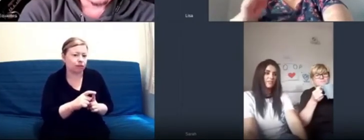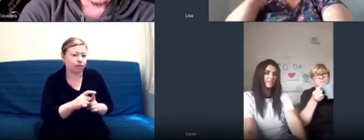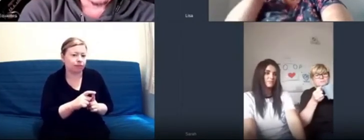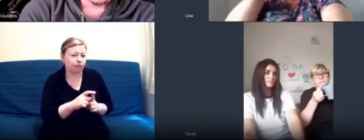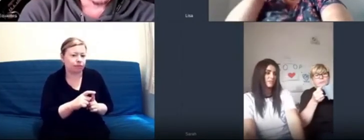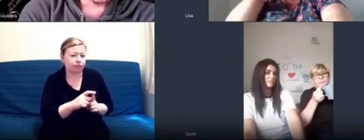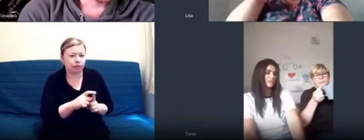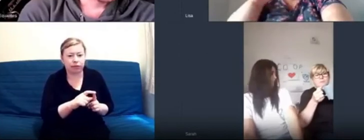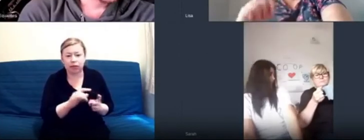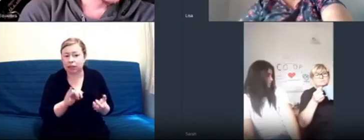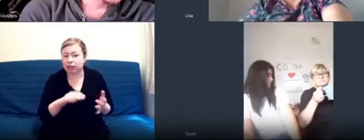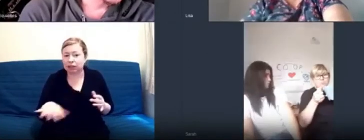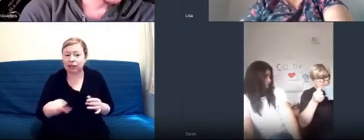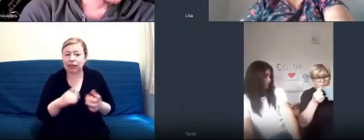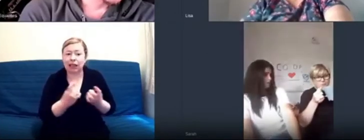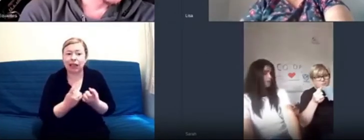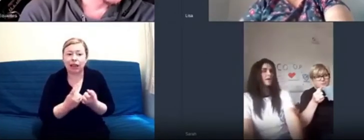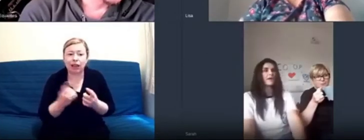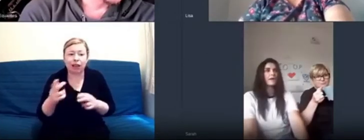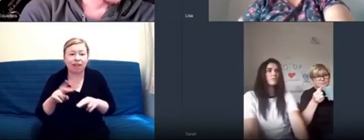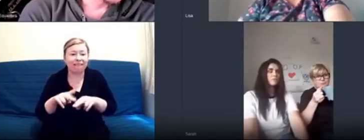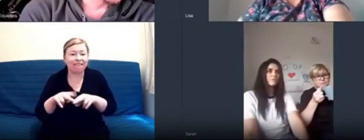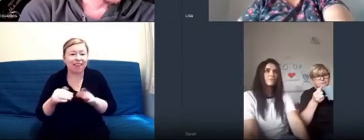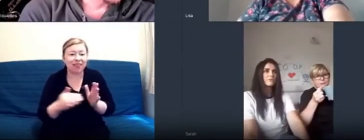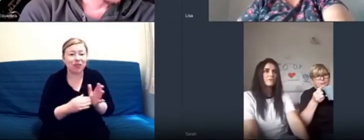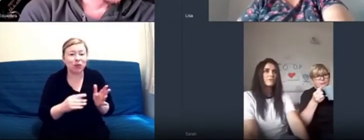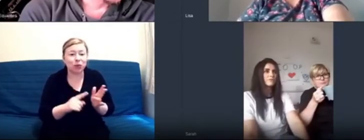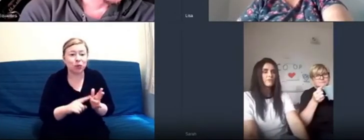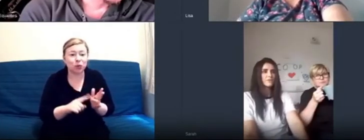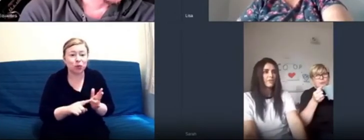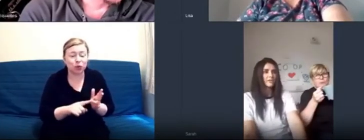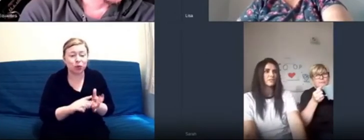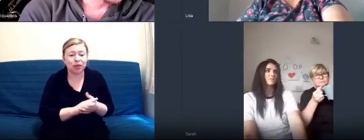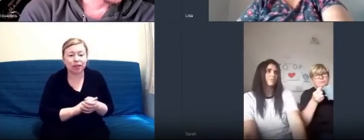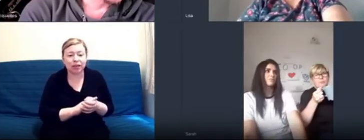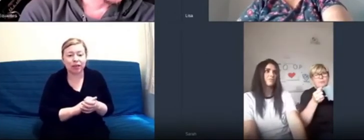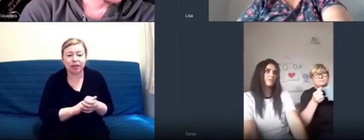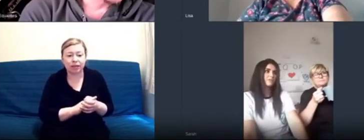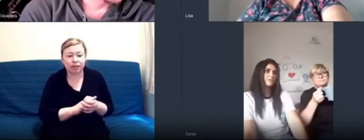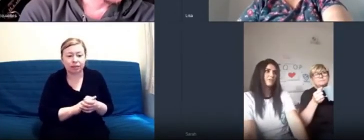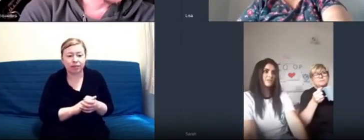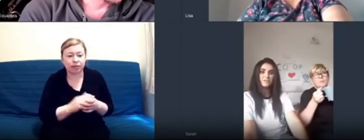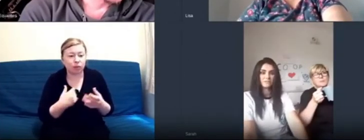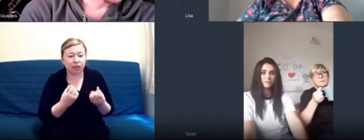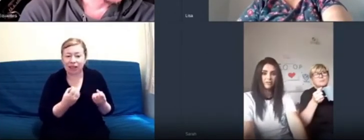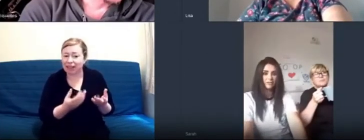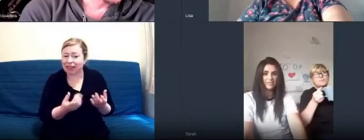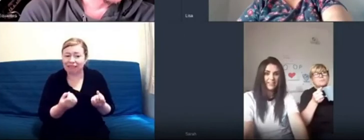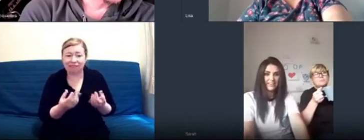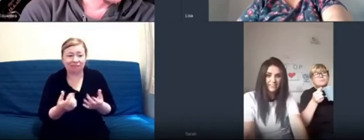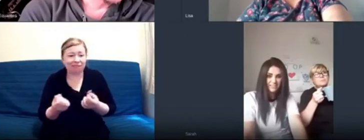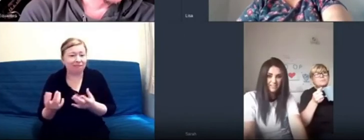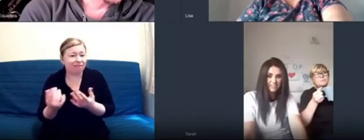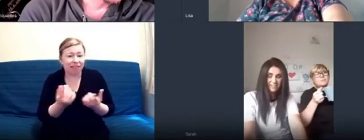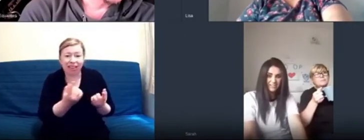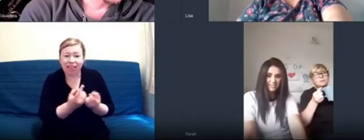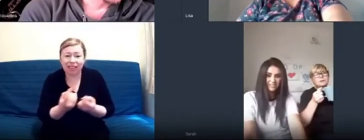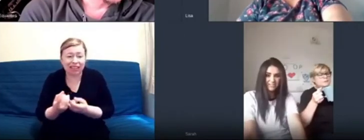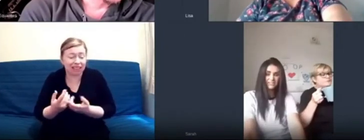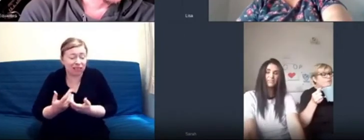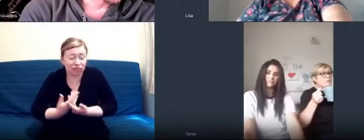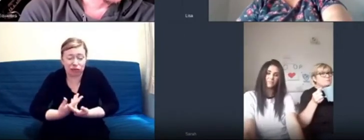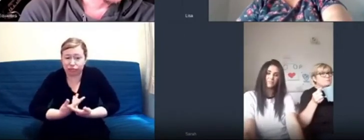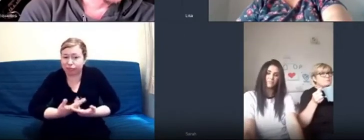We would even take things up to Fife Zoo. We've given things just